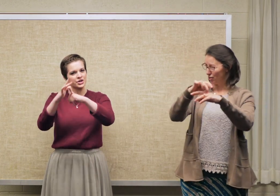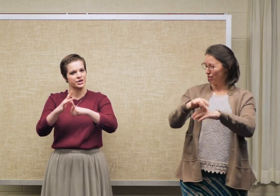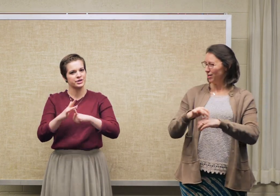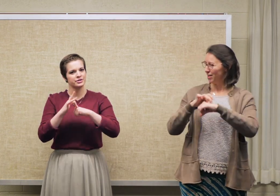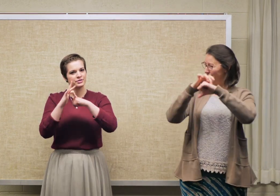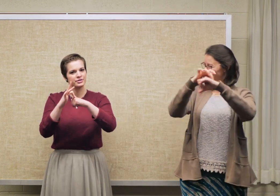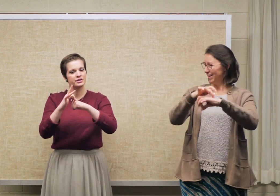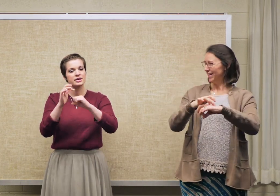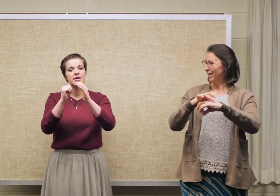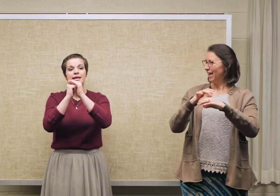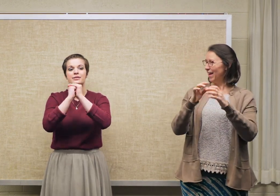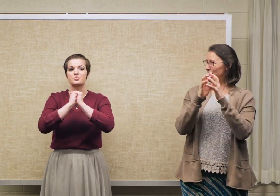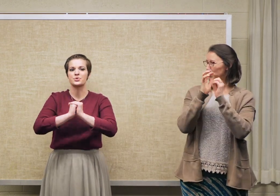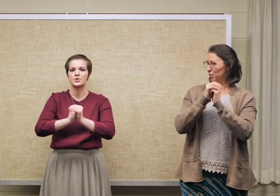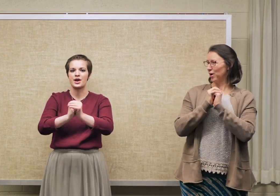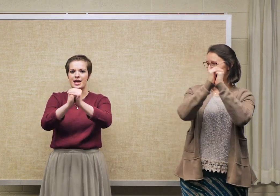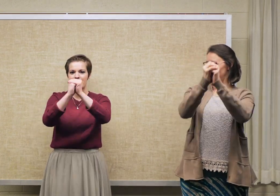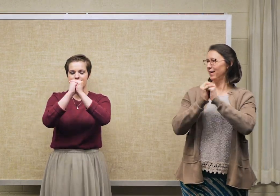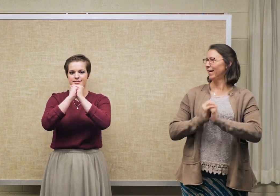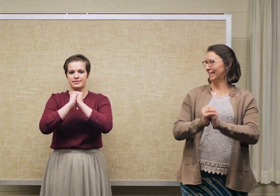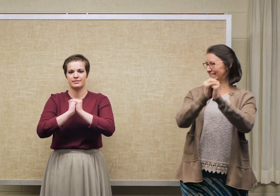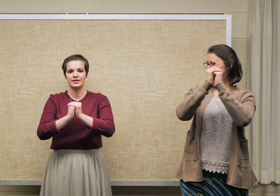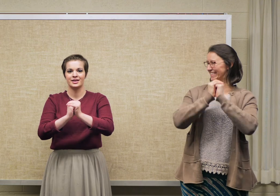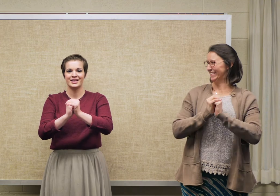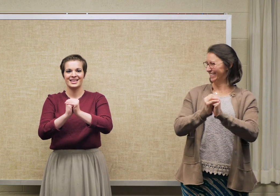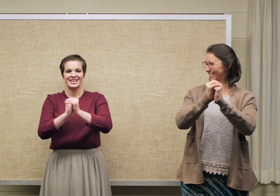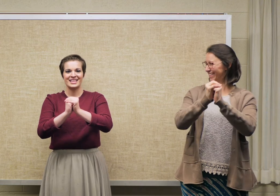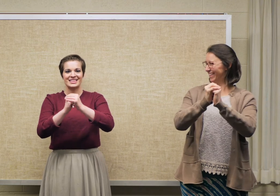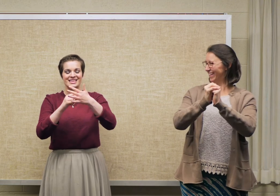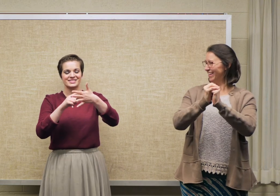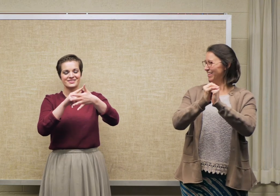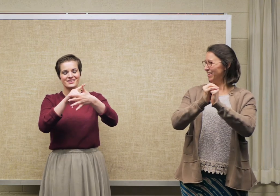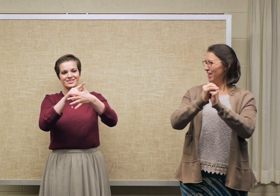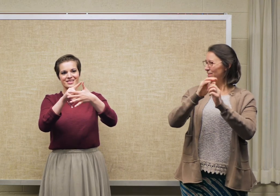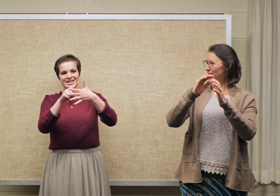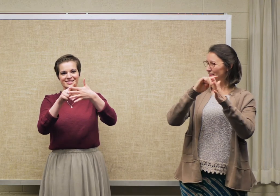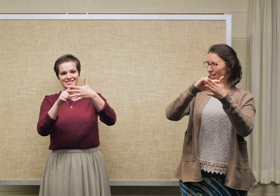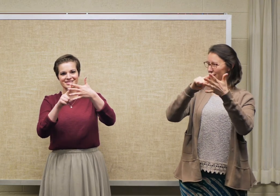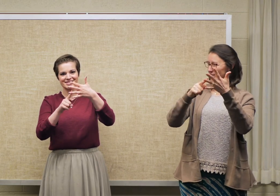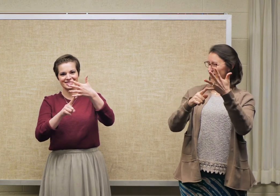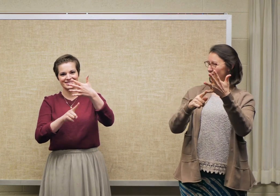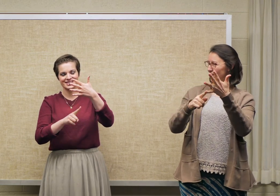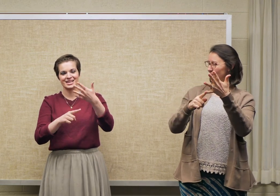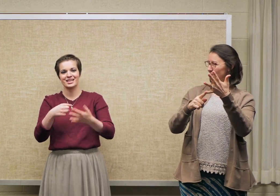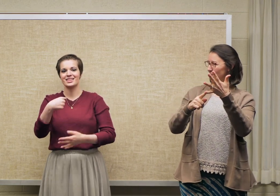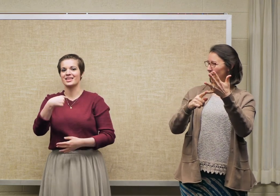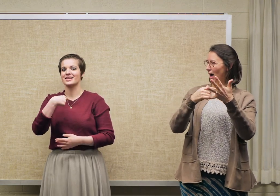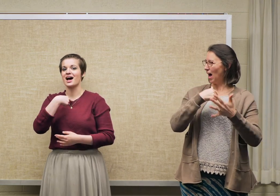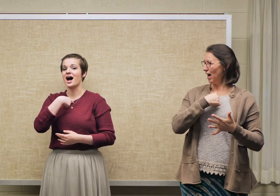ponder, and pray. These are the things that